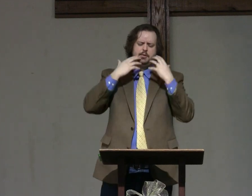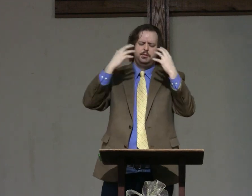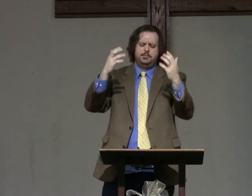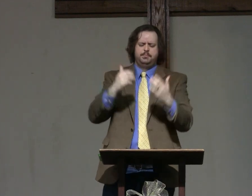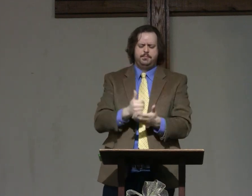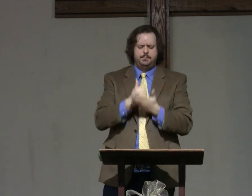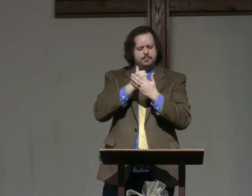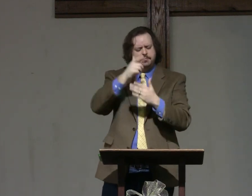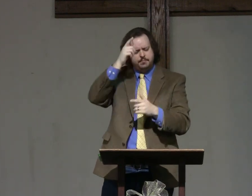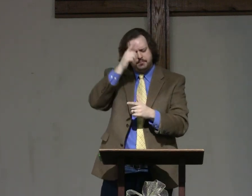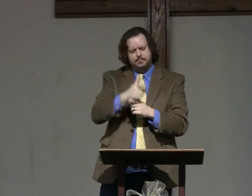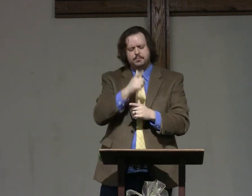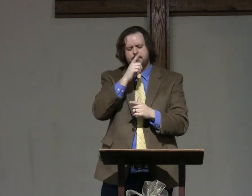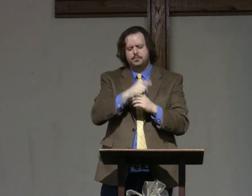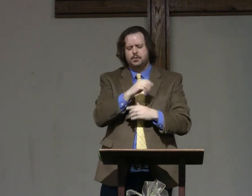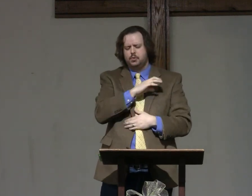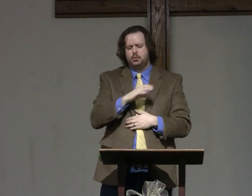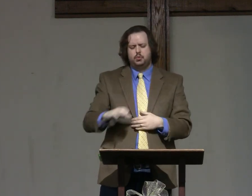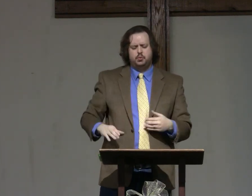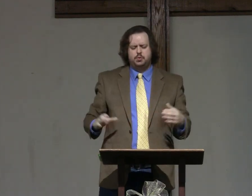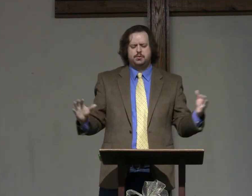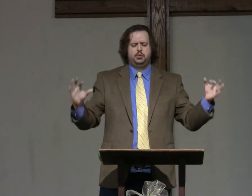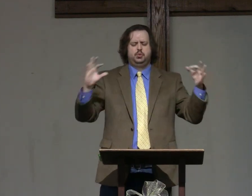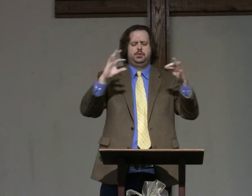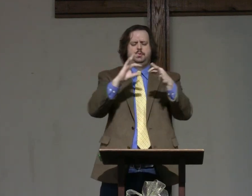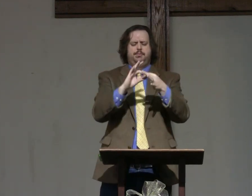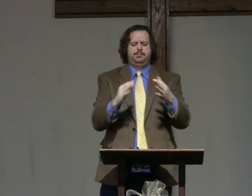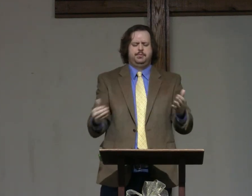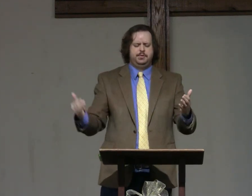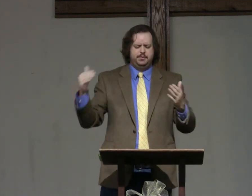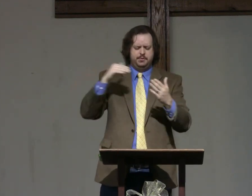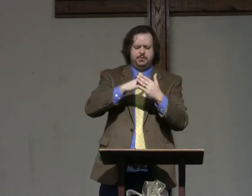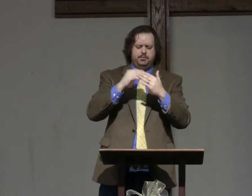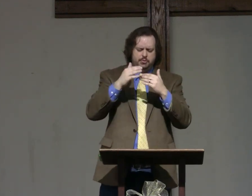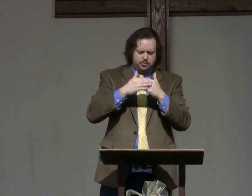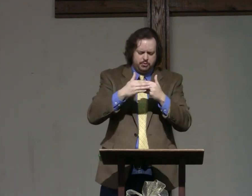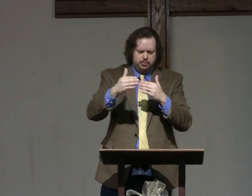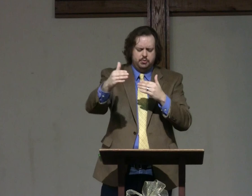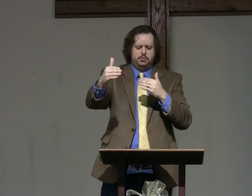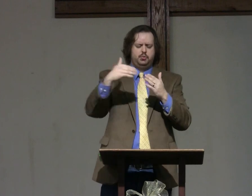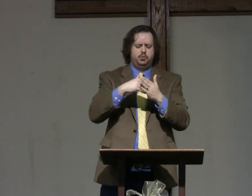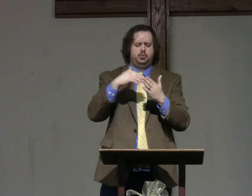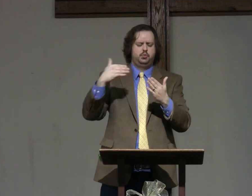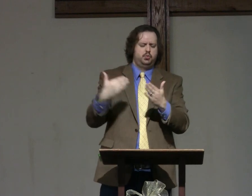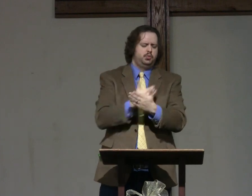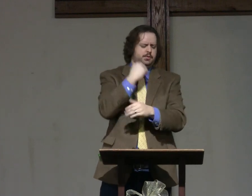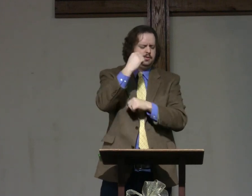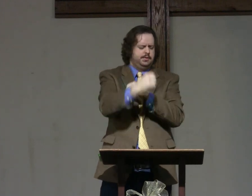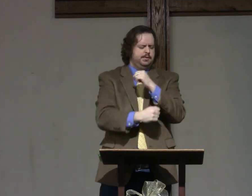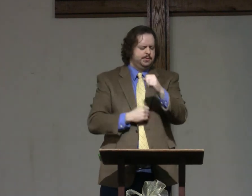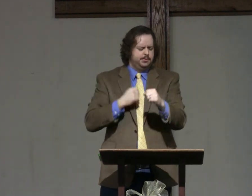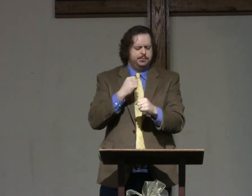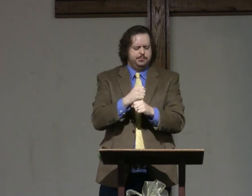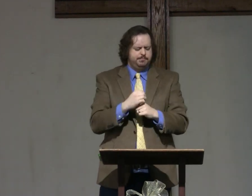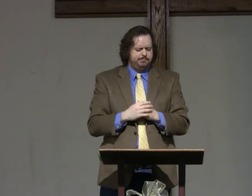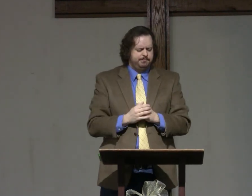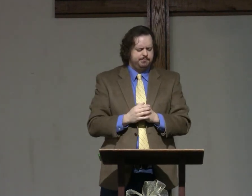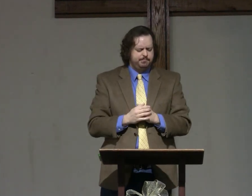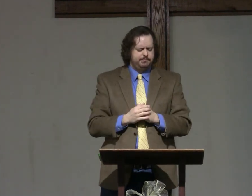who belong to God. We cry out for our brothers and sisters in Christ to reconcile in this new year.